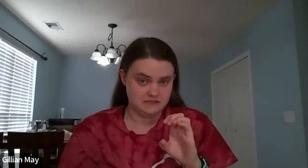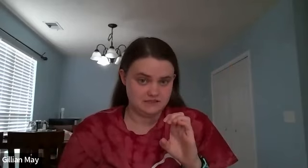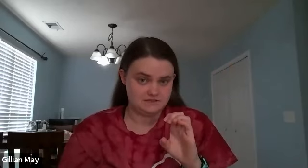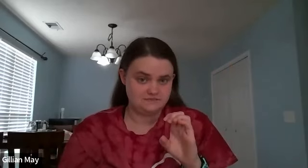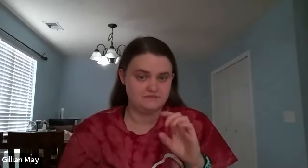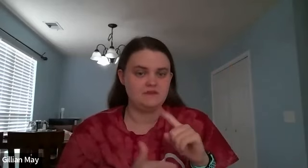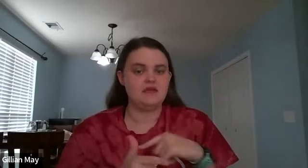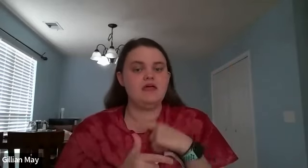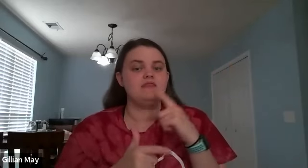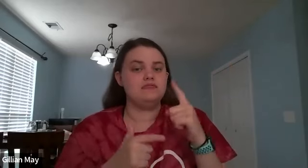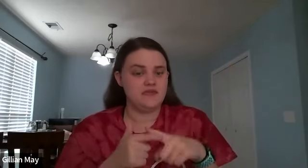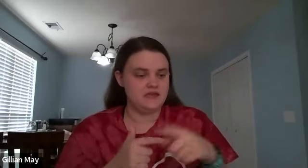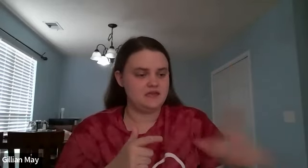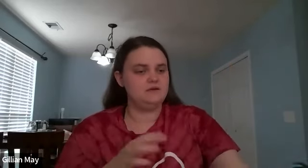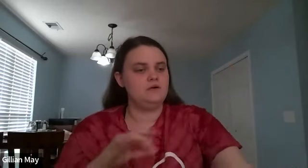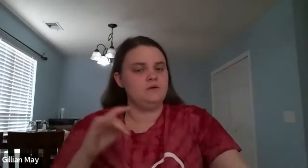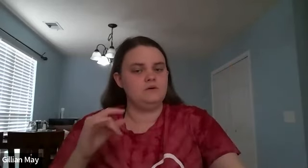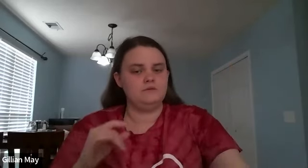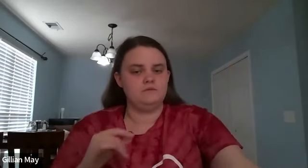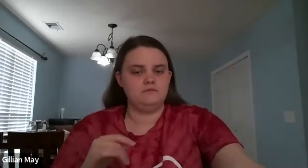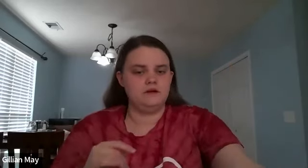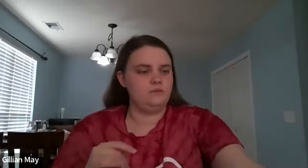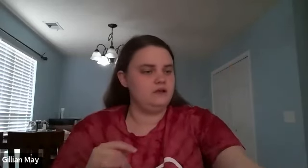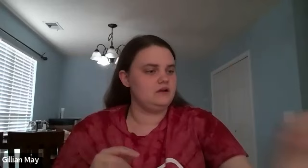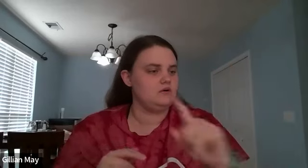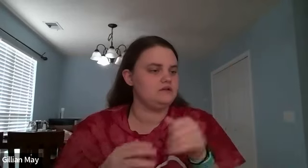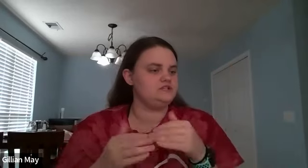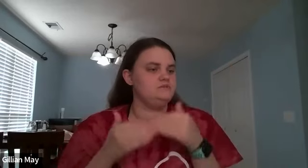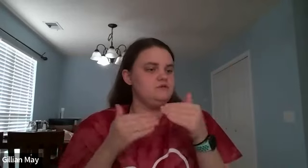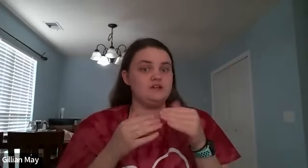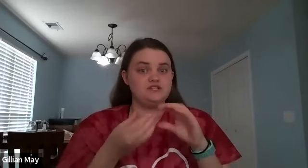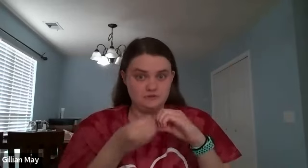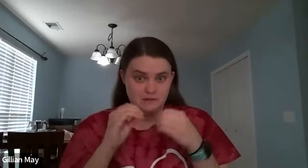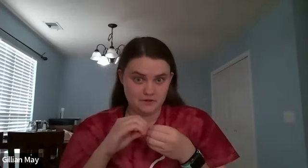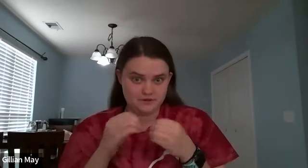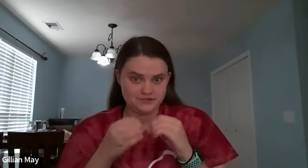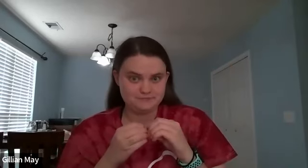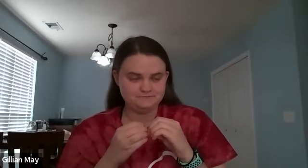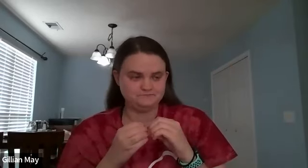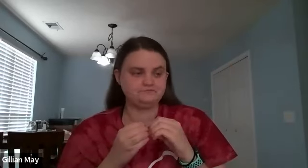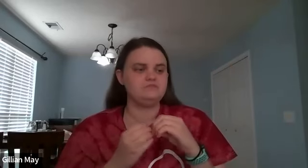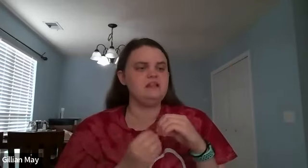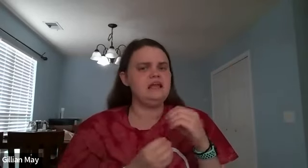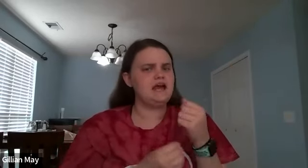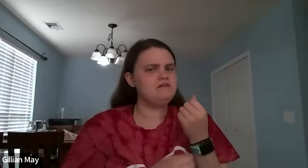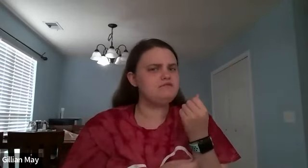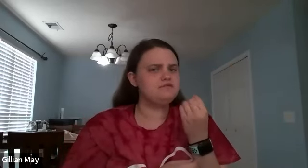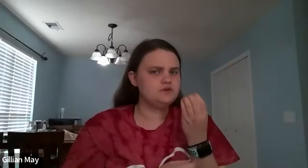ABCs. Then we are going to move on to numbers. And I have a